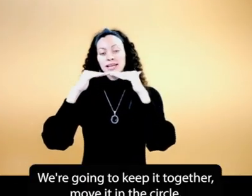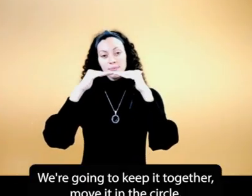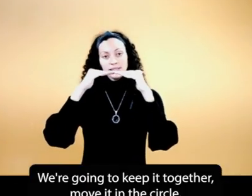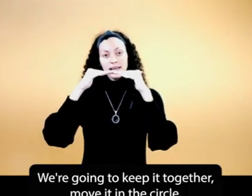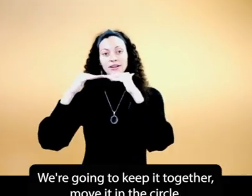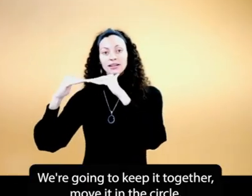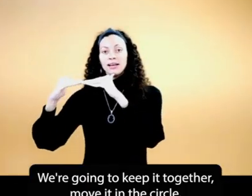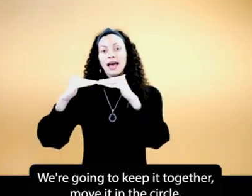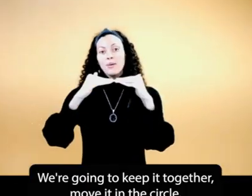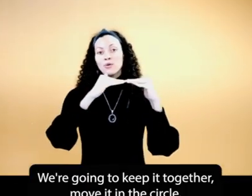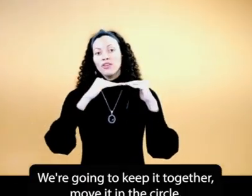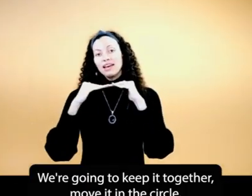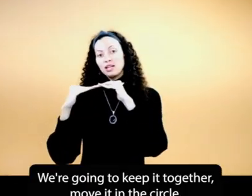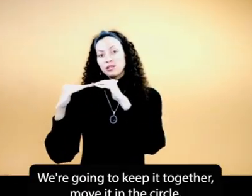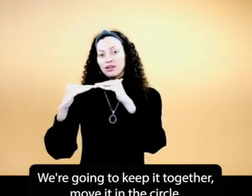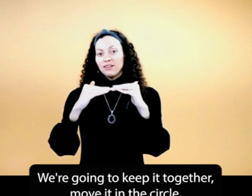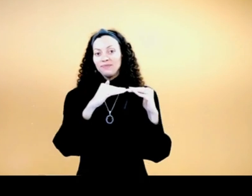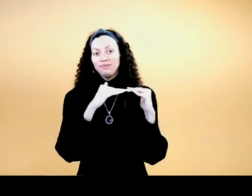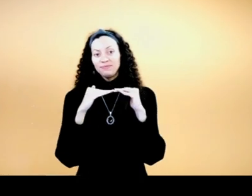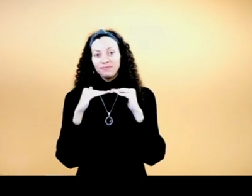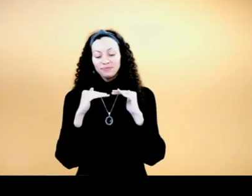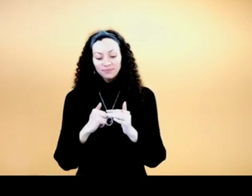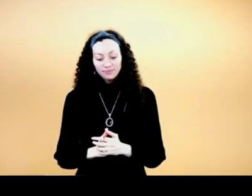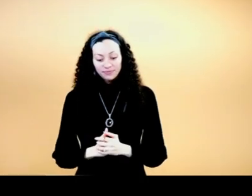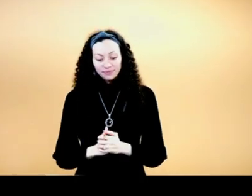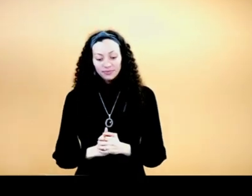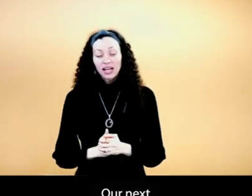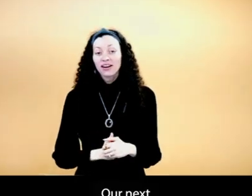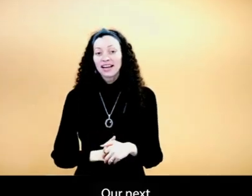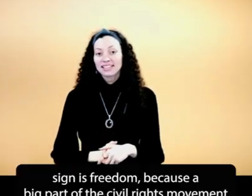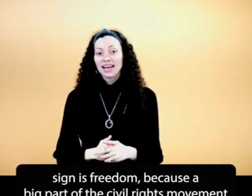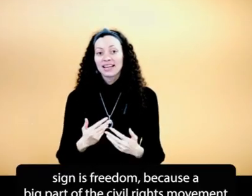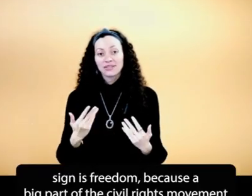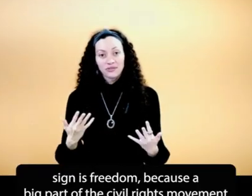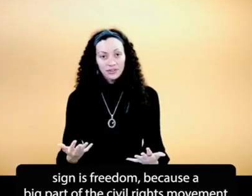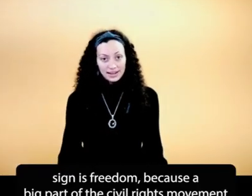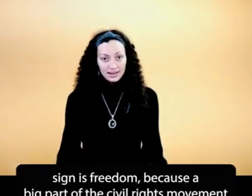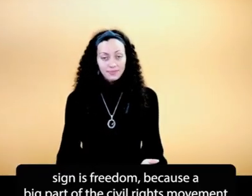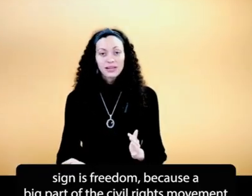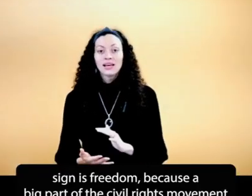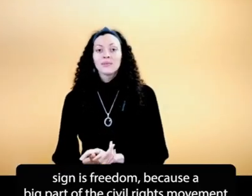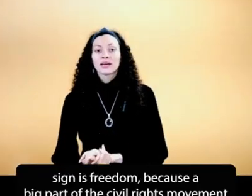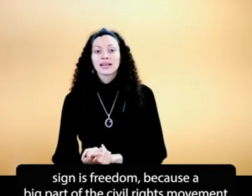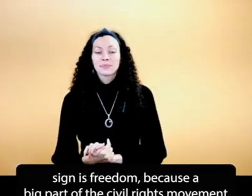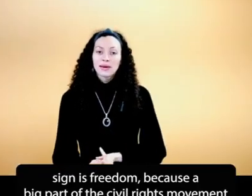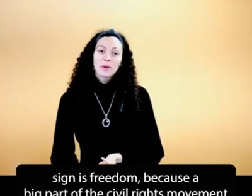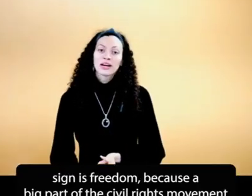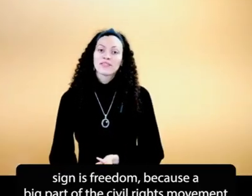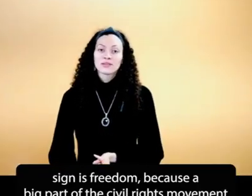keep it together, move it in a circle. Our next sign is freedom, because a big part of the civil